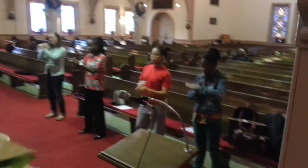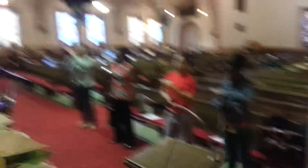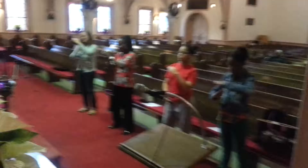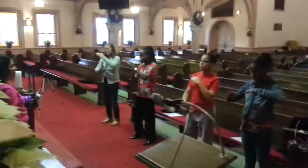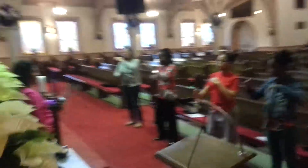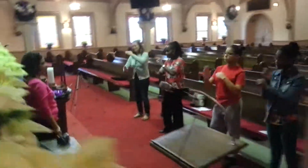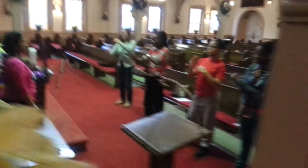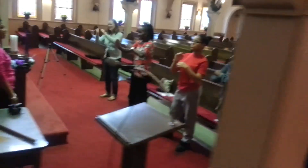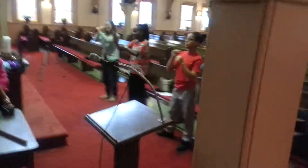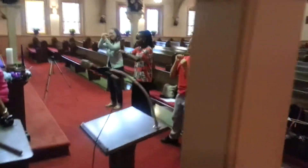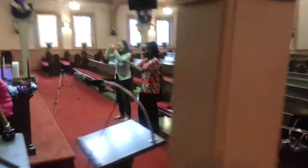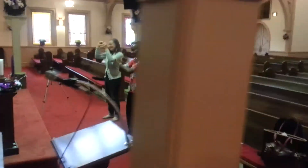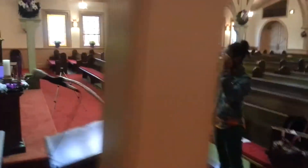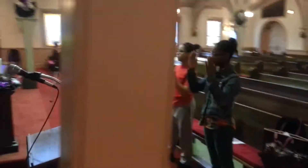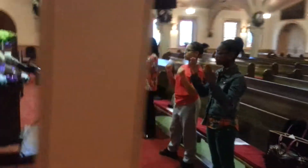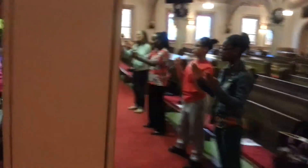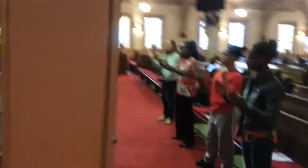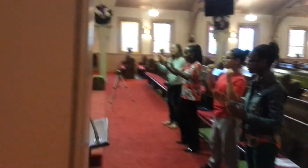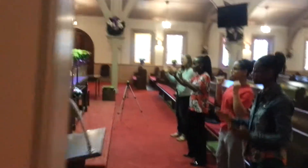Gentle redeemer.